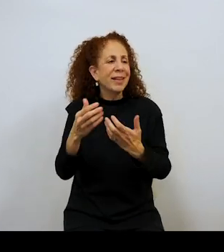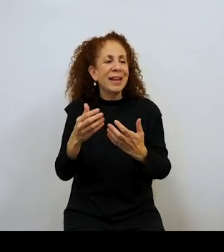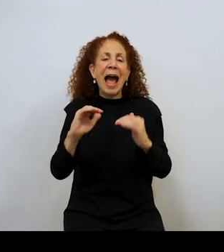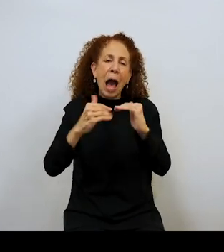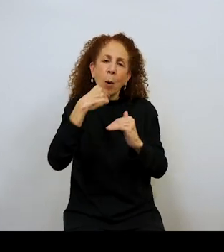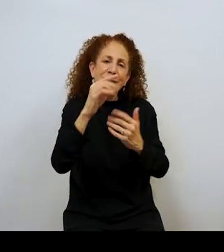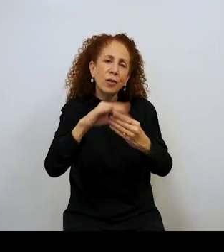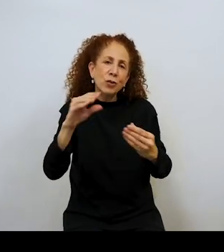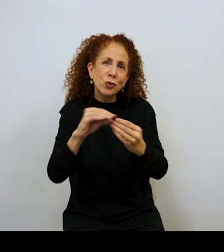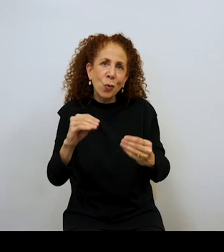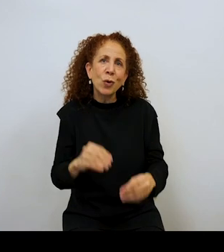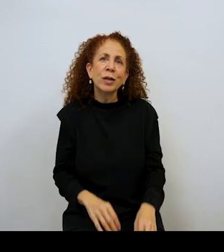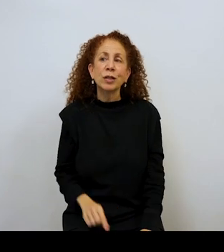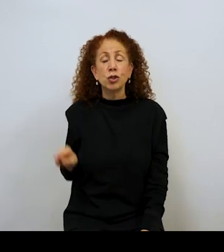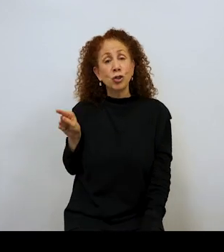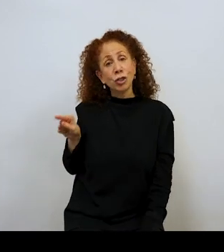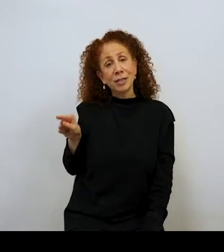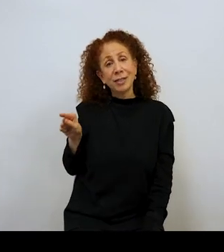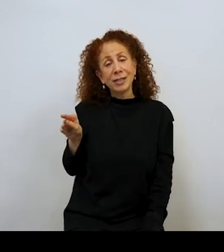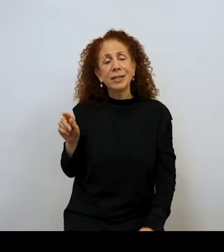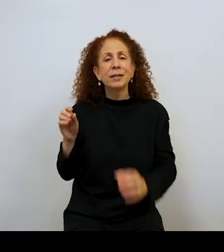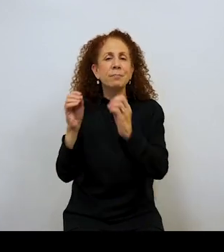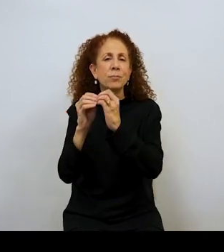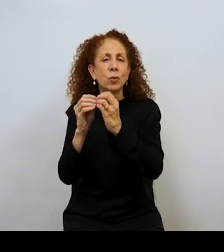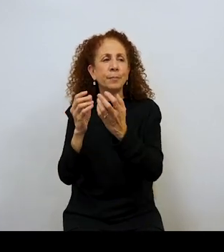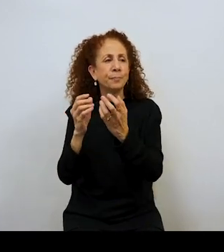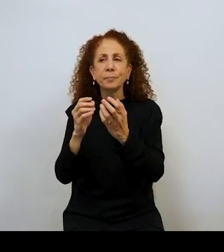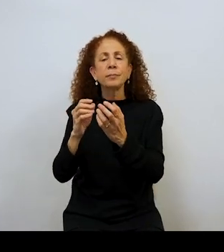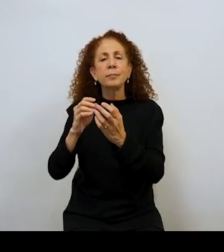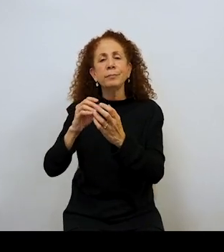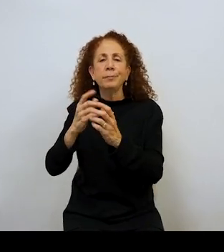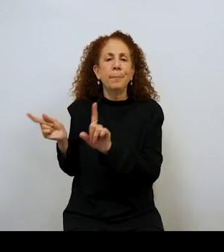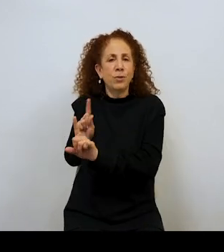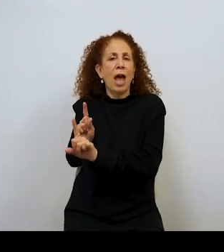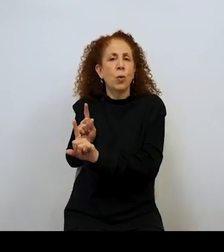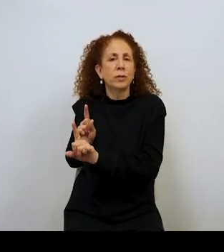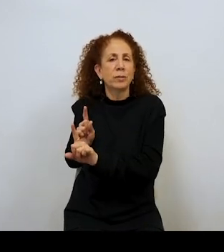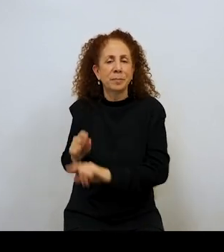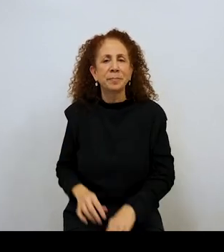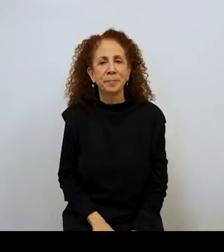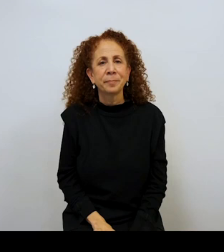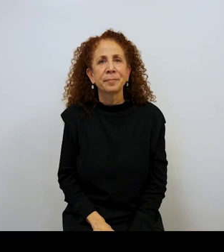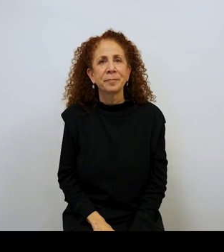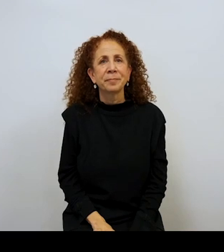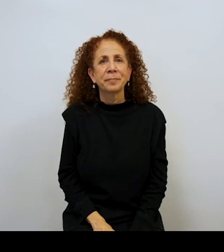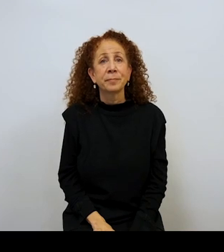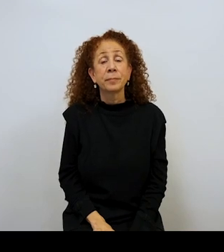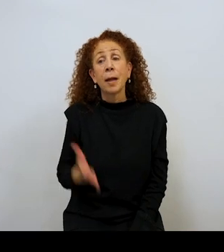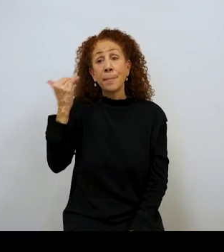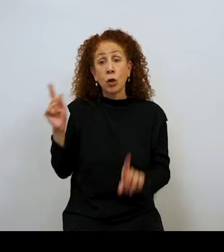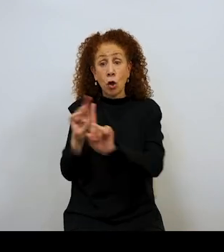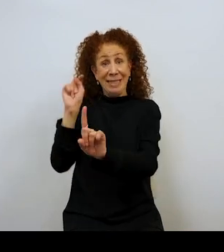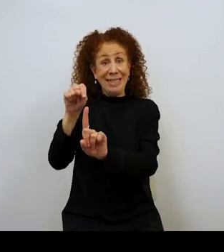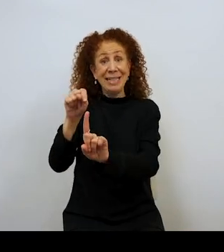story, she is more in the shadows than not. And partly because he has